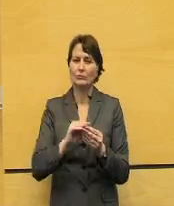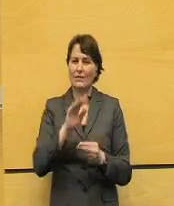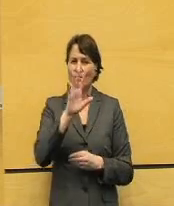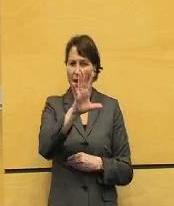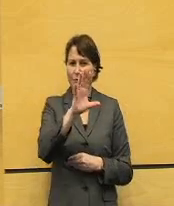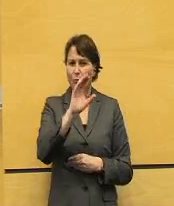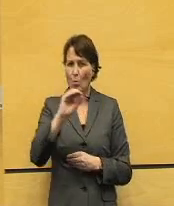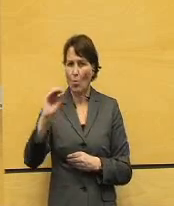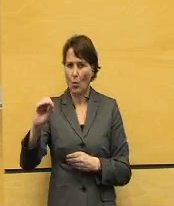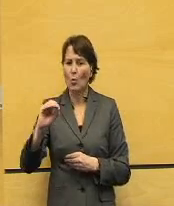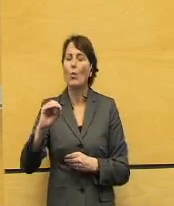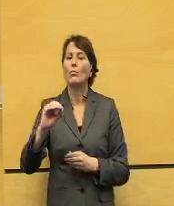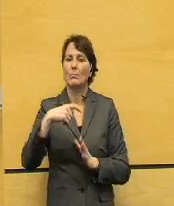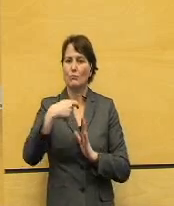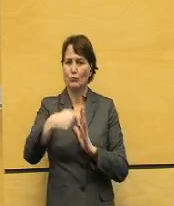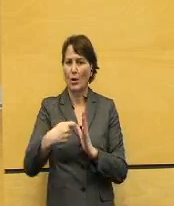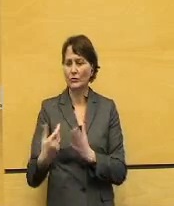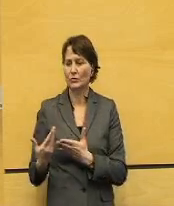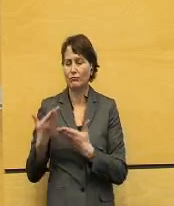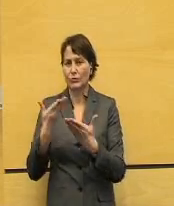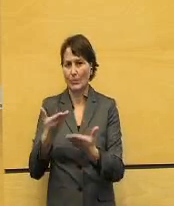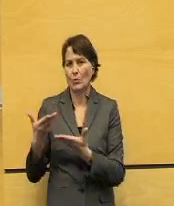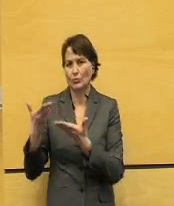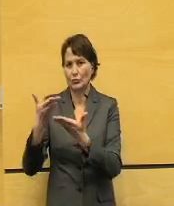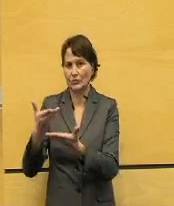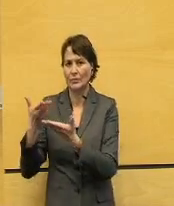proposed by